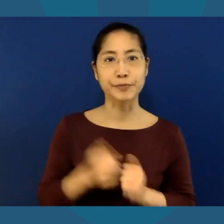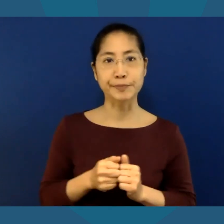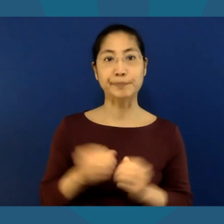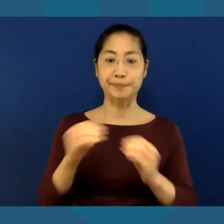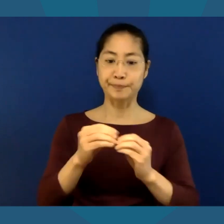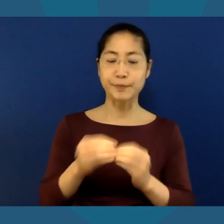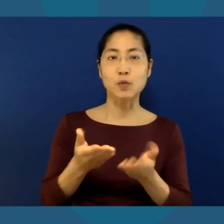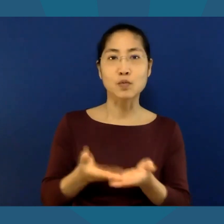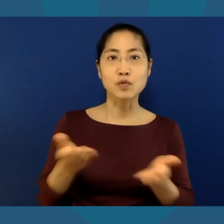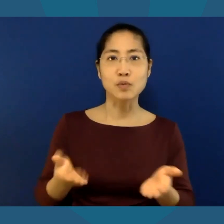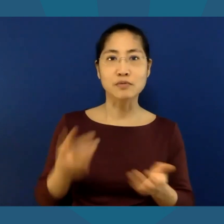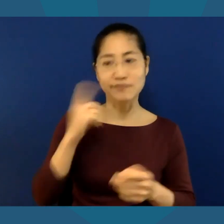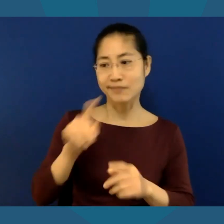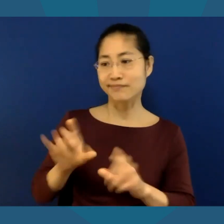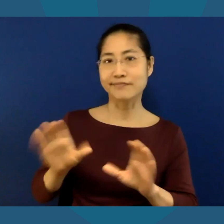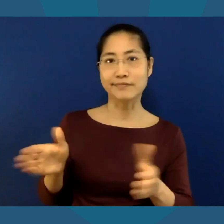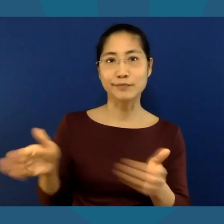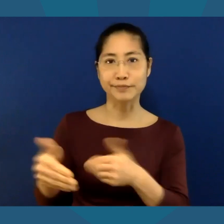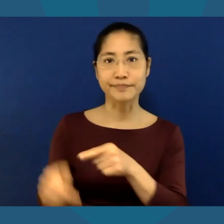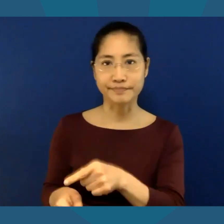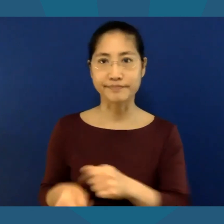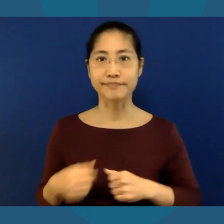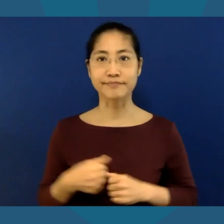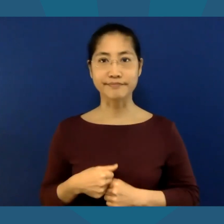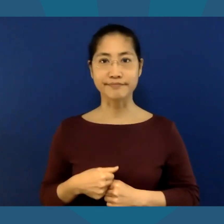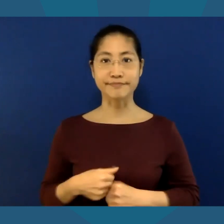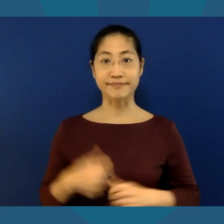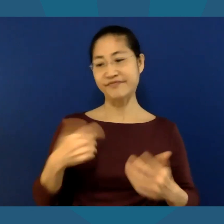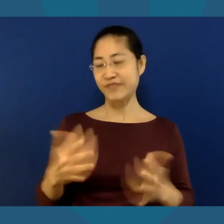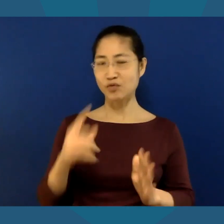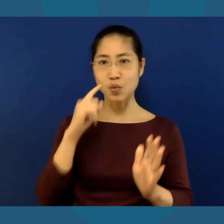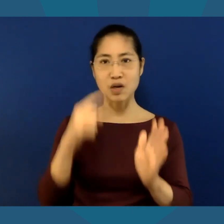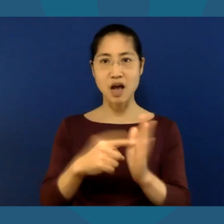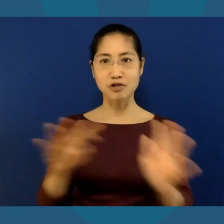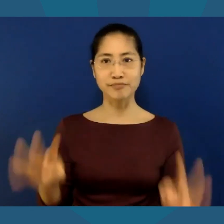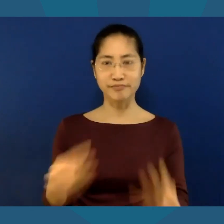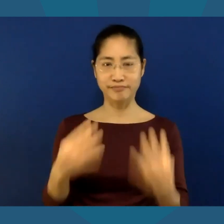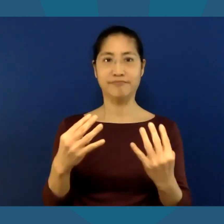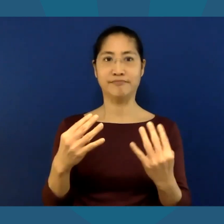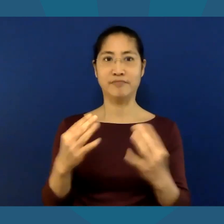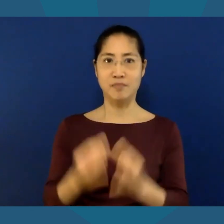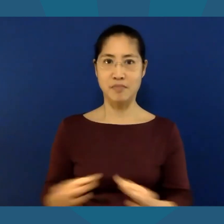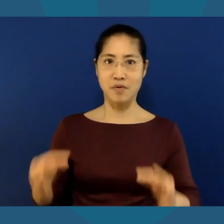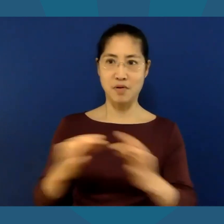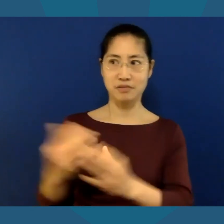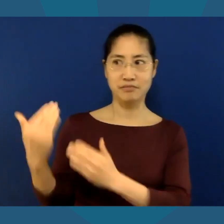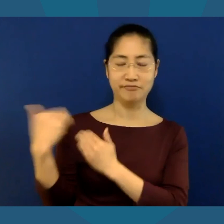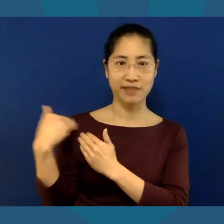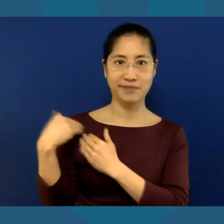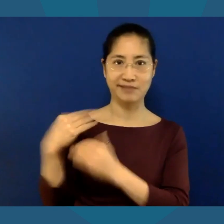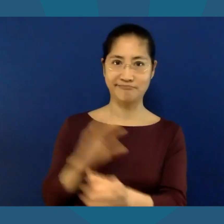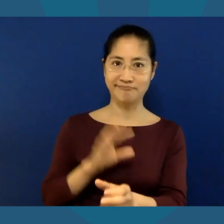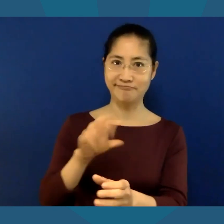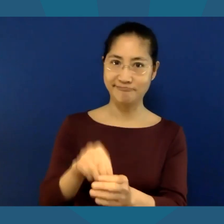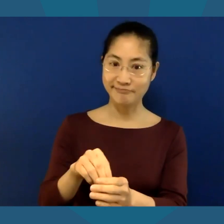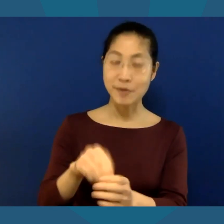teacher pay and more resources into the classroom. I have received a lot of recognition